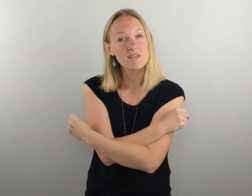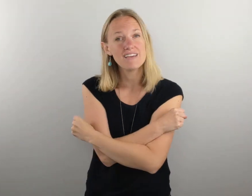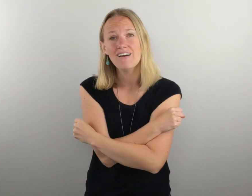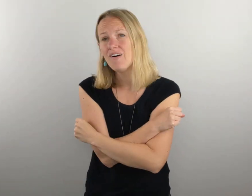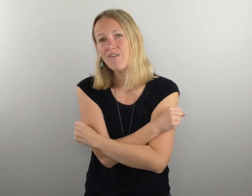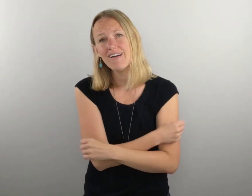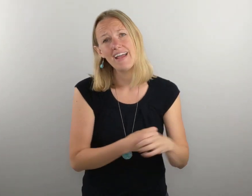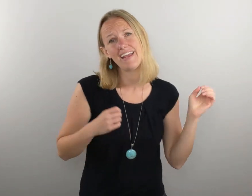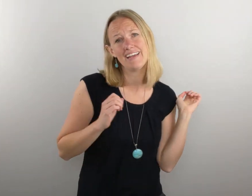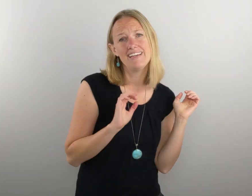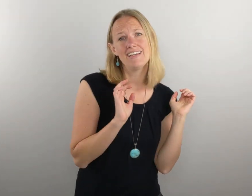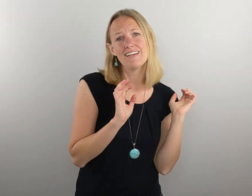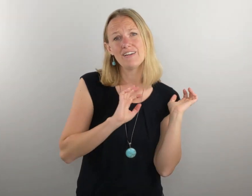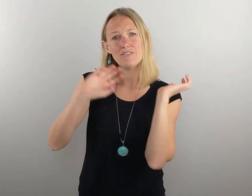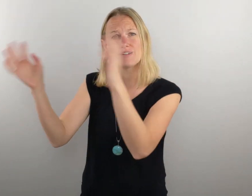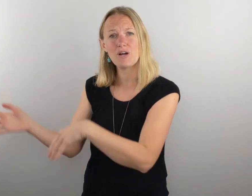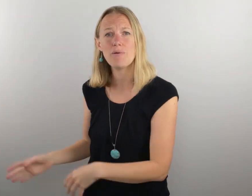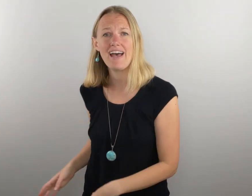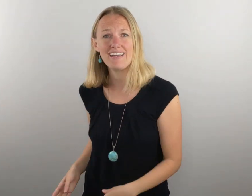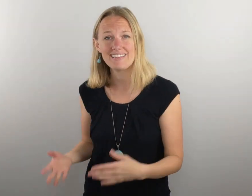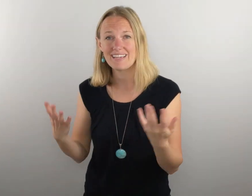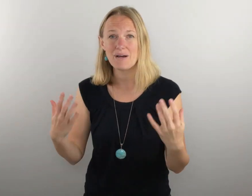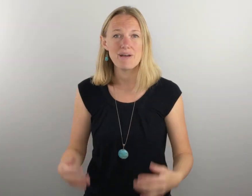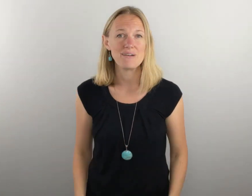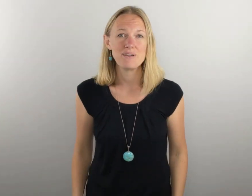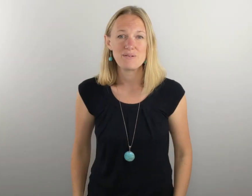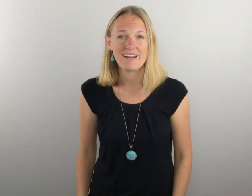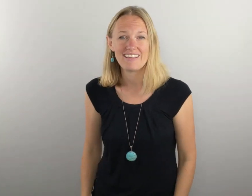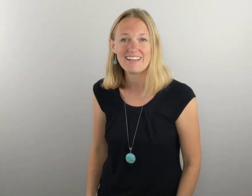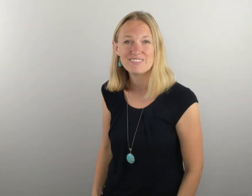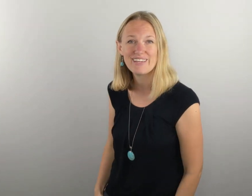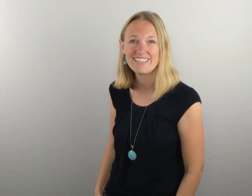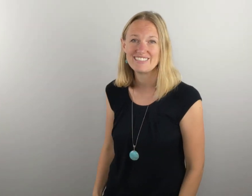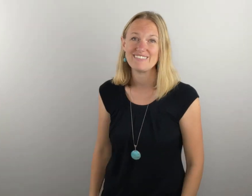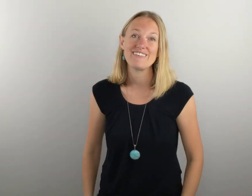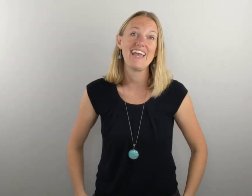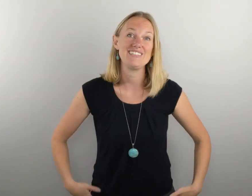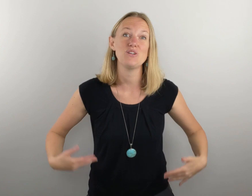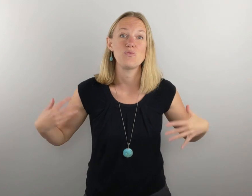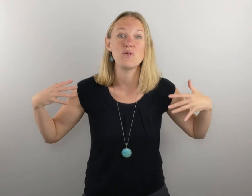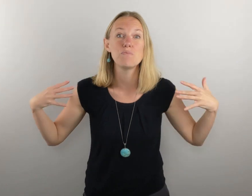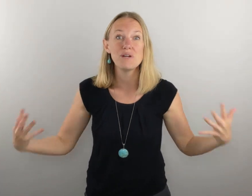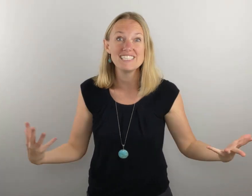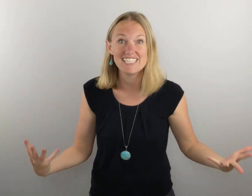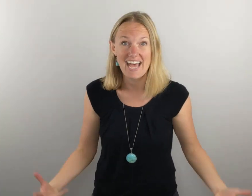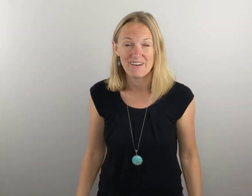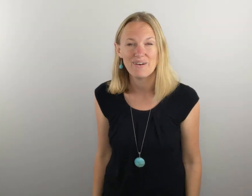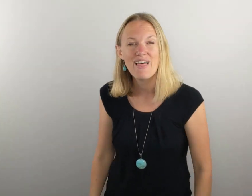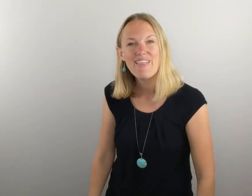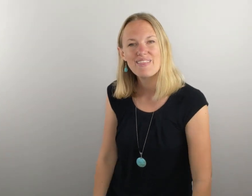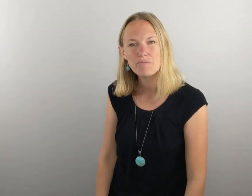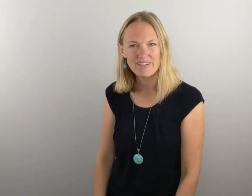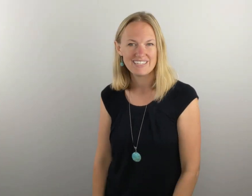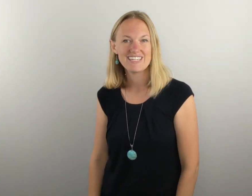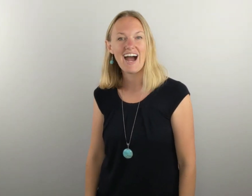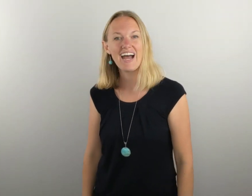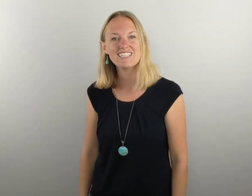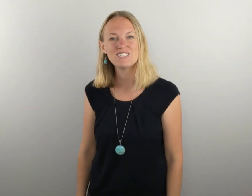me, or hey, go back and then come back when you're ready. That's okay too. Okay, so the bridge now. The bridge. I choose